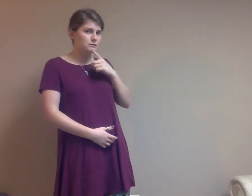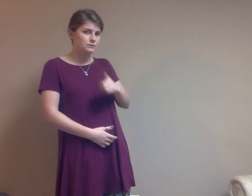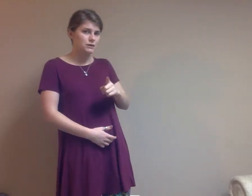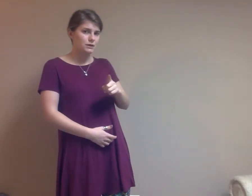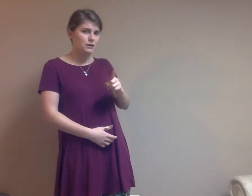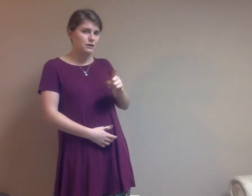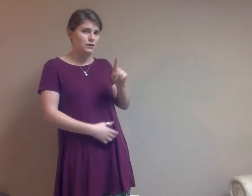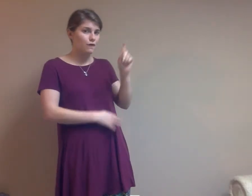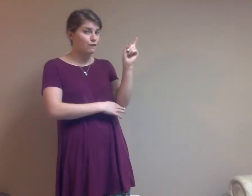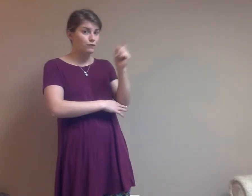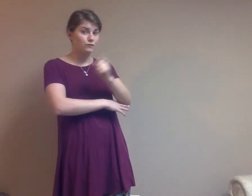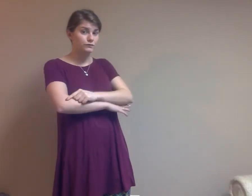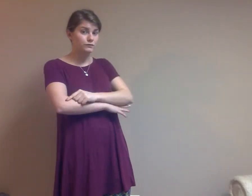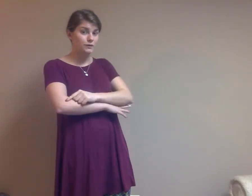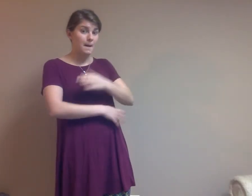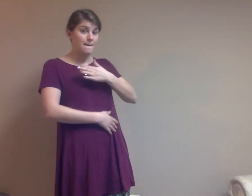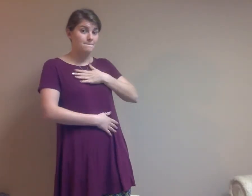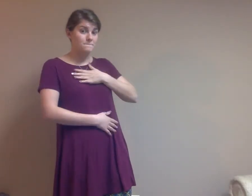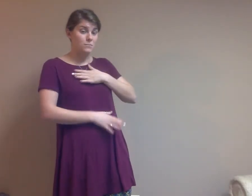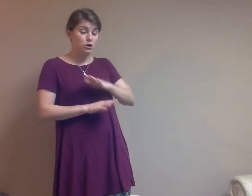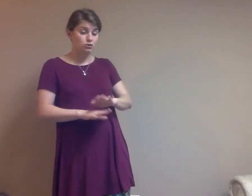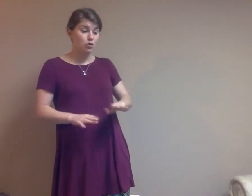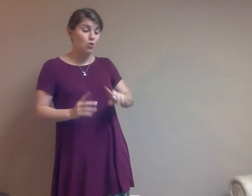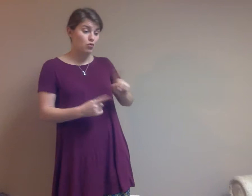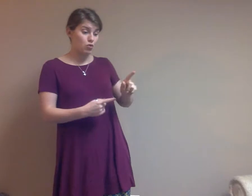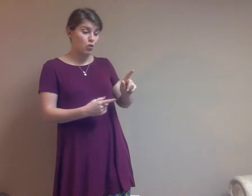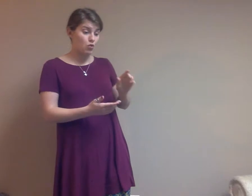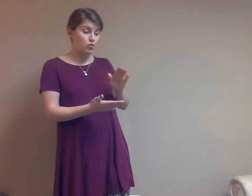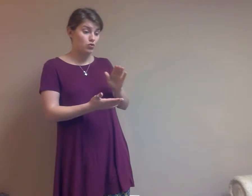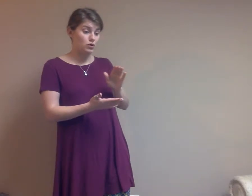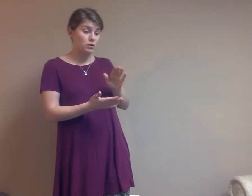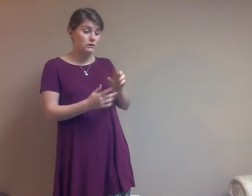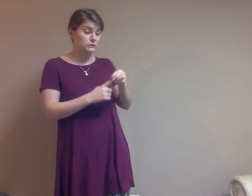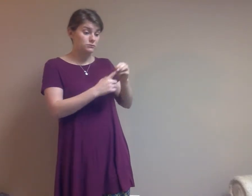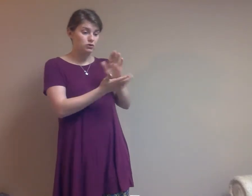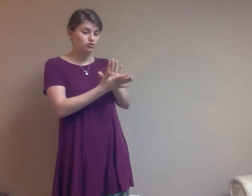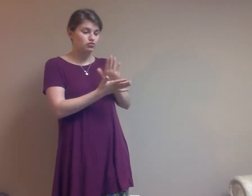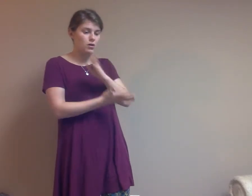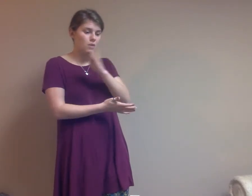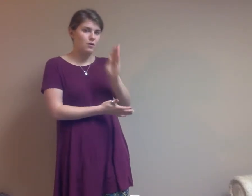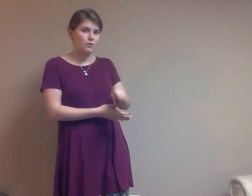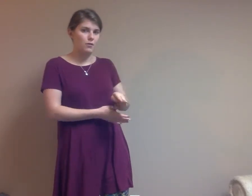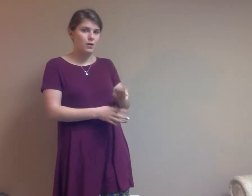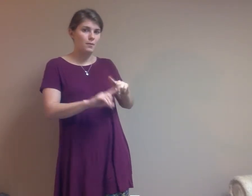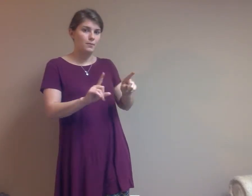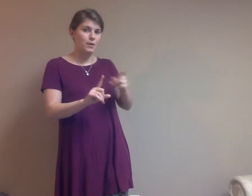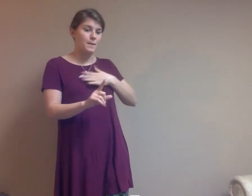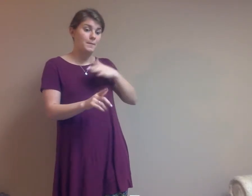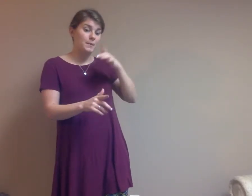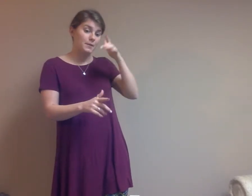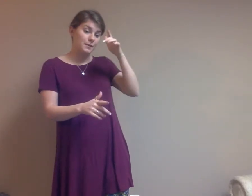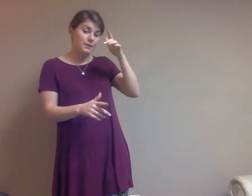Jeremy boarded, but from 13, so he was very keen, loved it, and ever since we'd had children, he quite wanted them all to board,